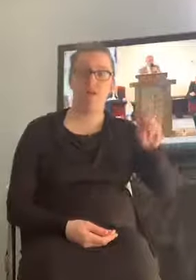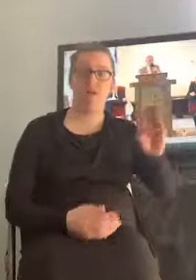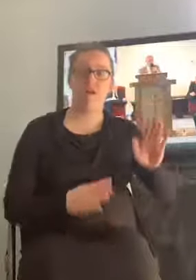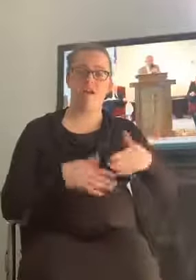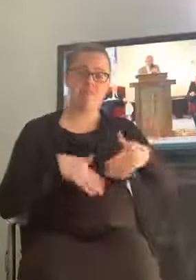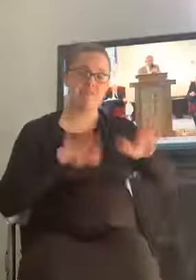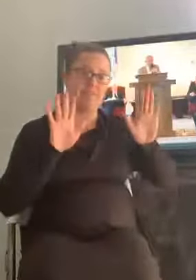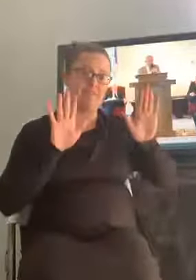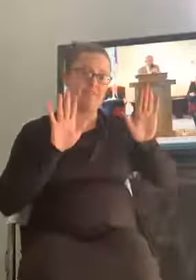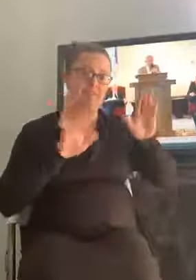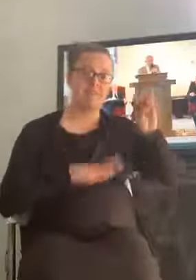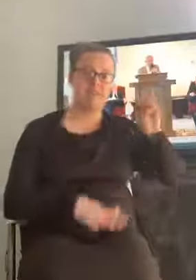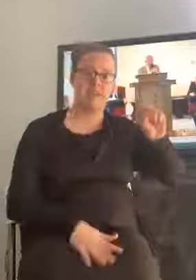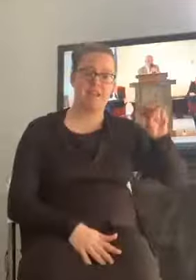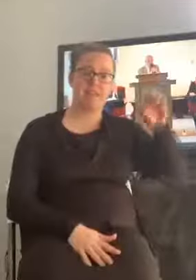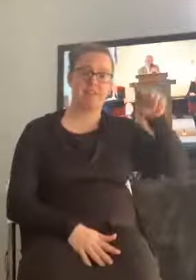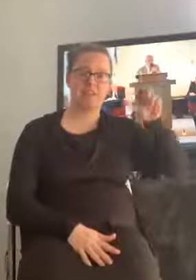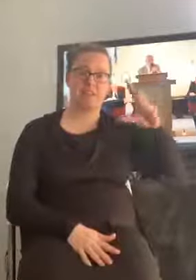to him.